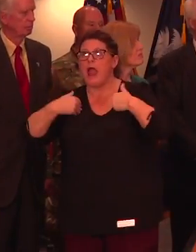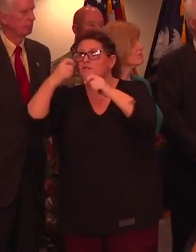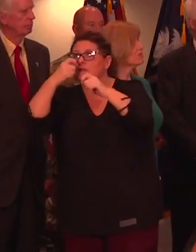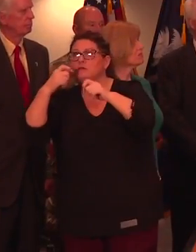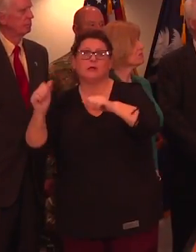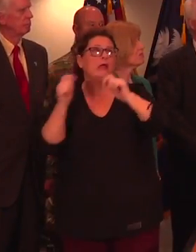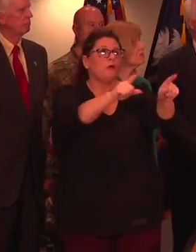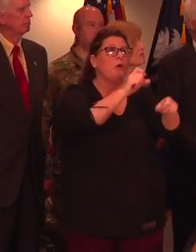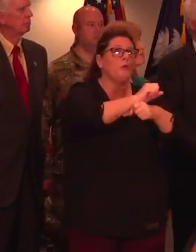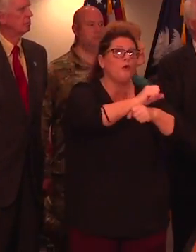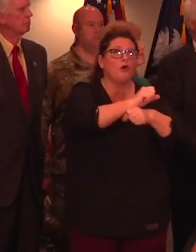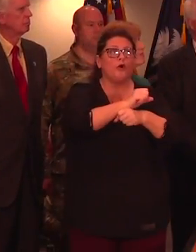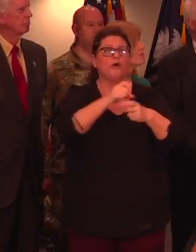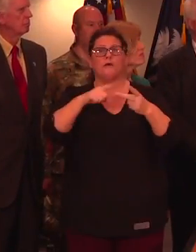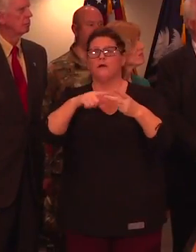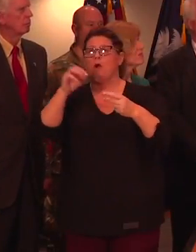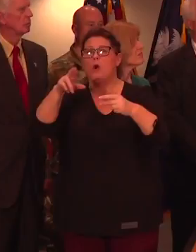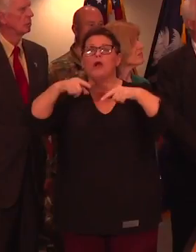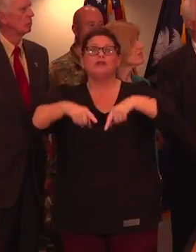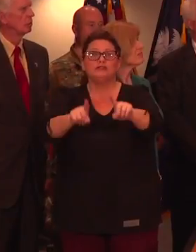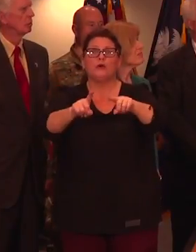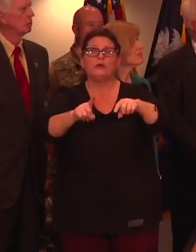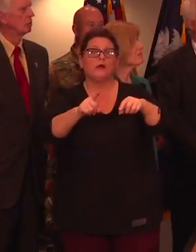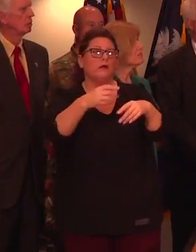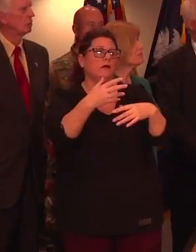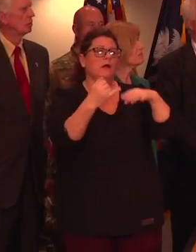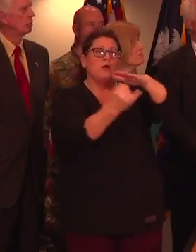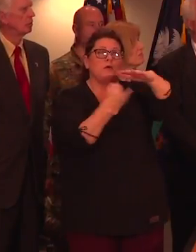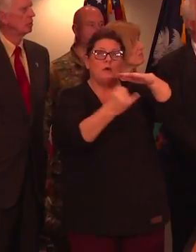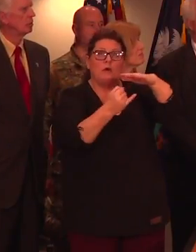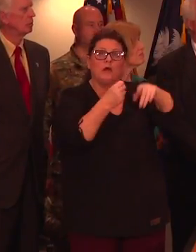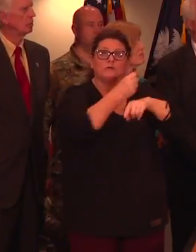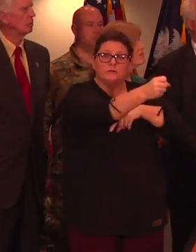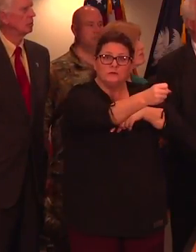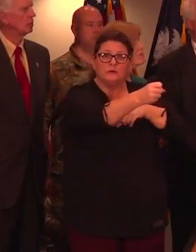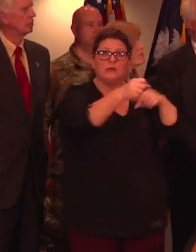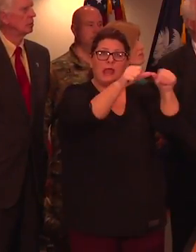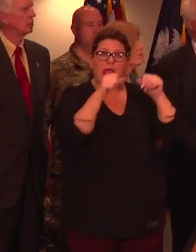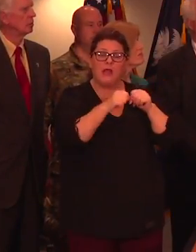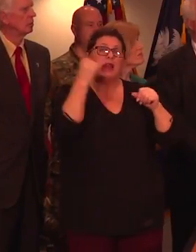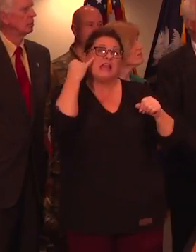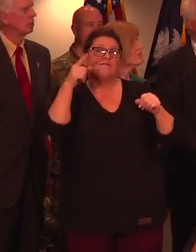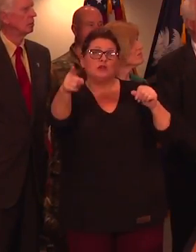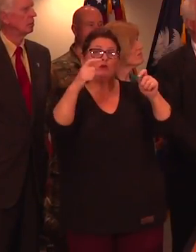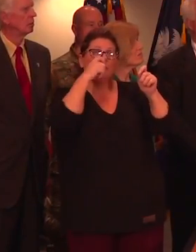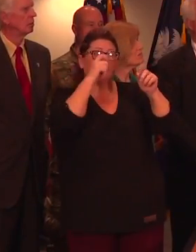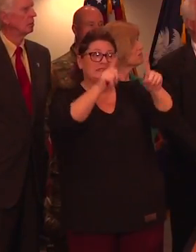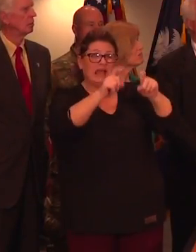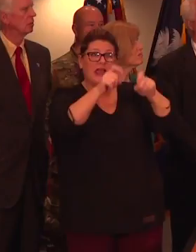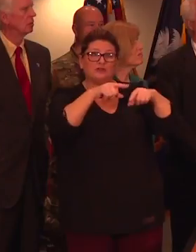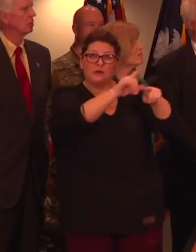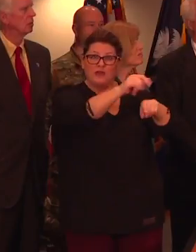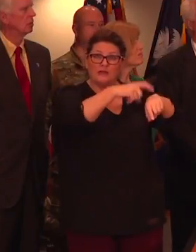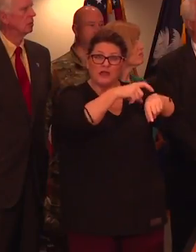work? Should people be tested during the quarantine period? And the answer is no, because if you test in a quarantine period, you don't know if